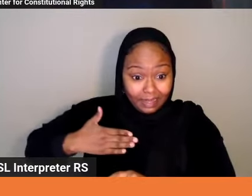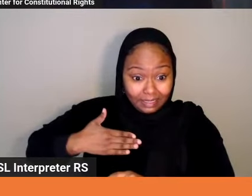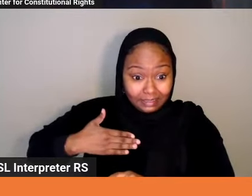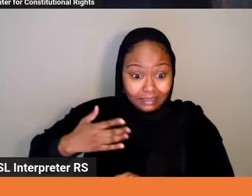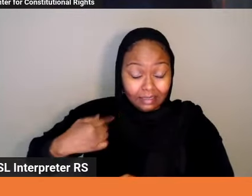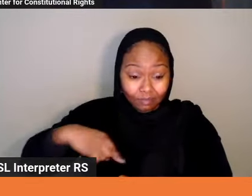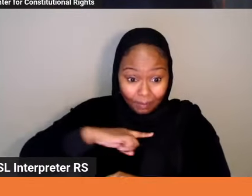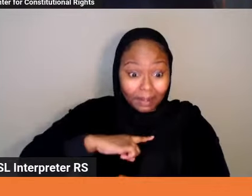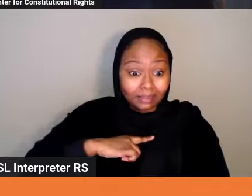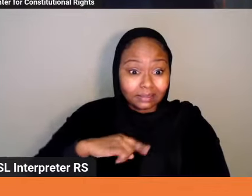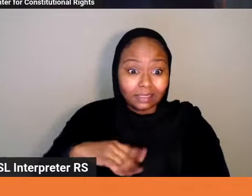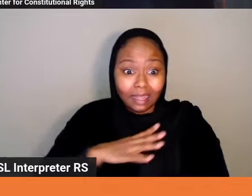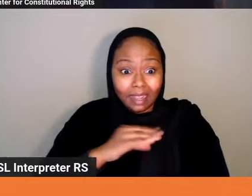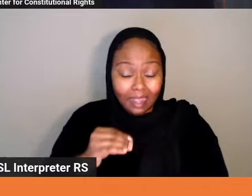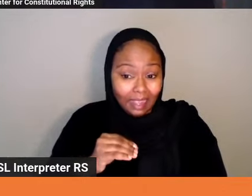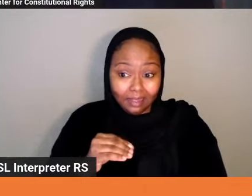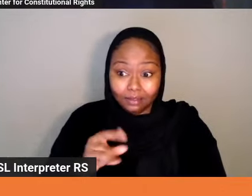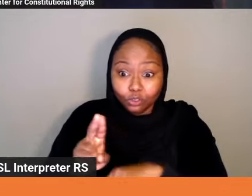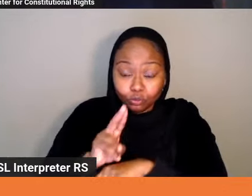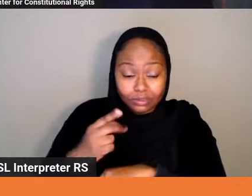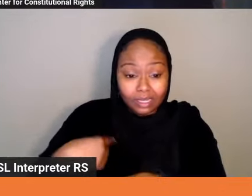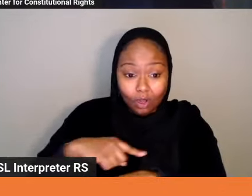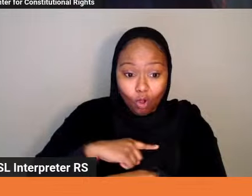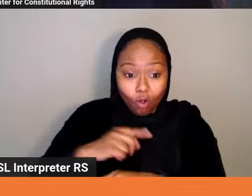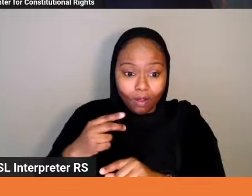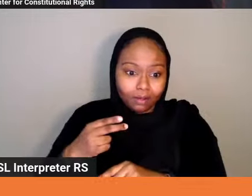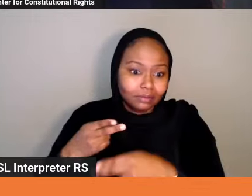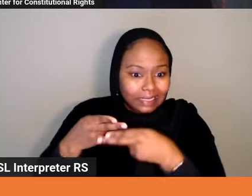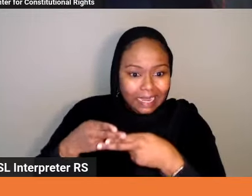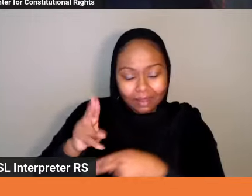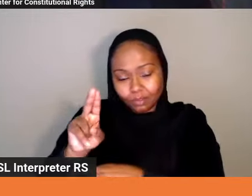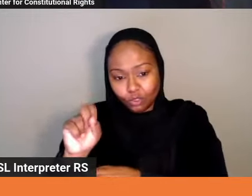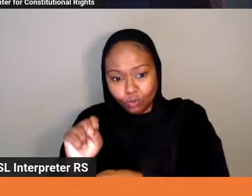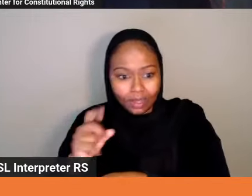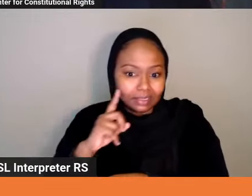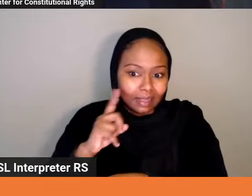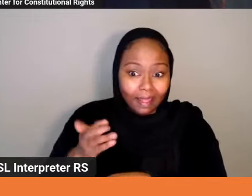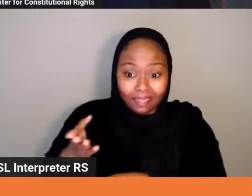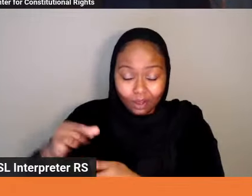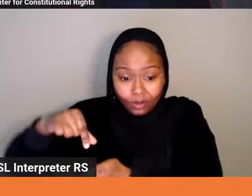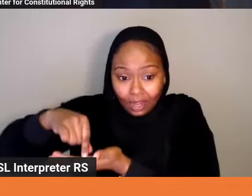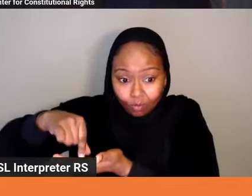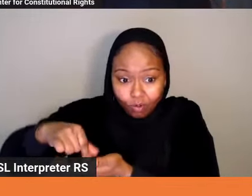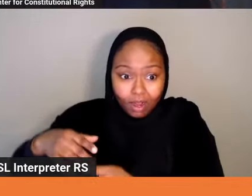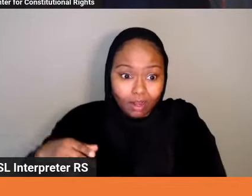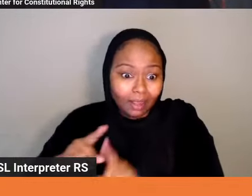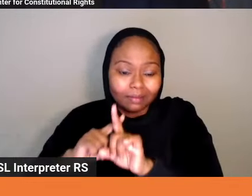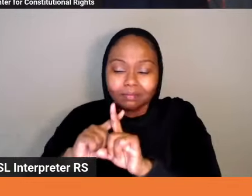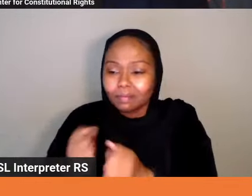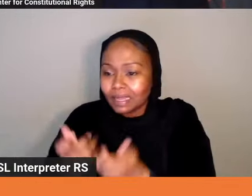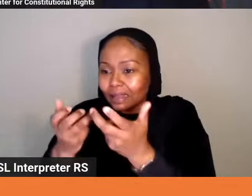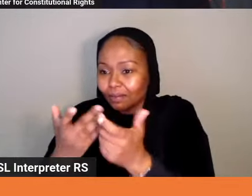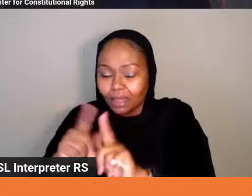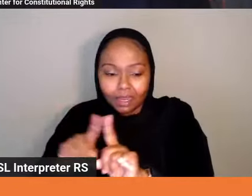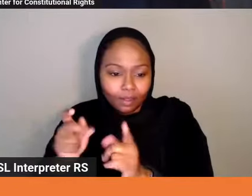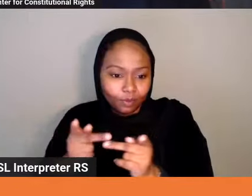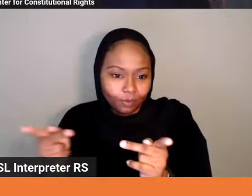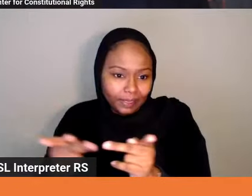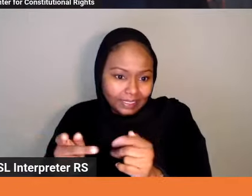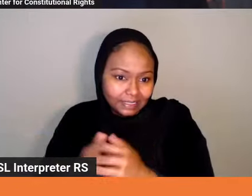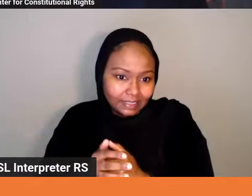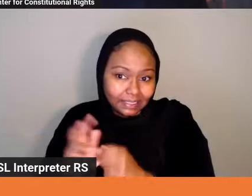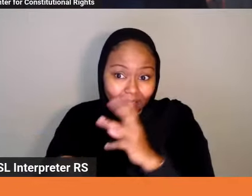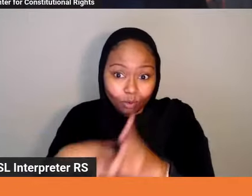to people in Iraq, to people in Afghanistan, and frankly, in many other places in the